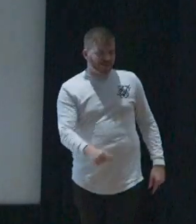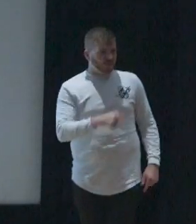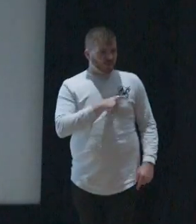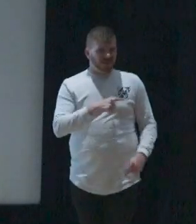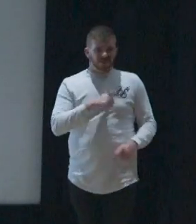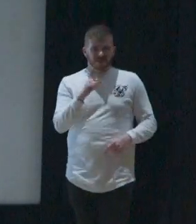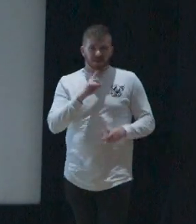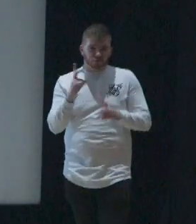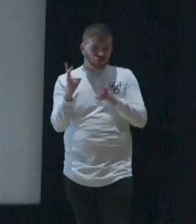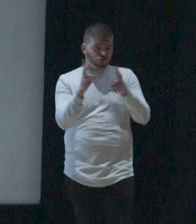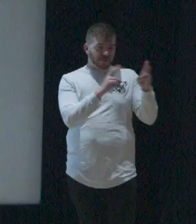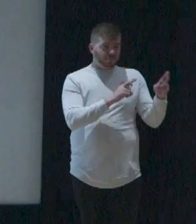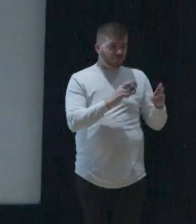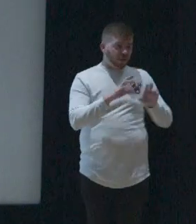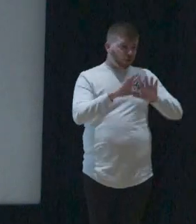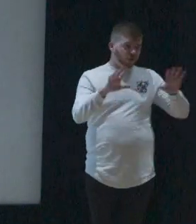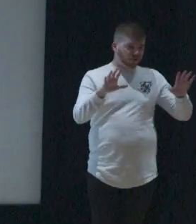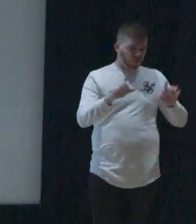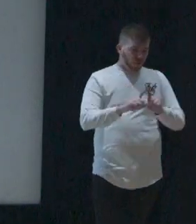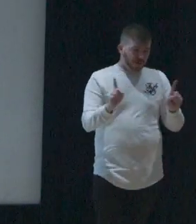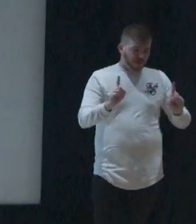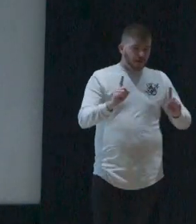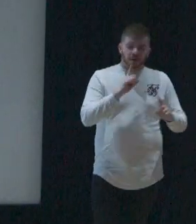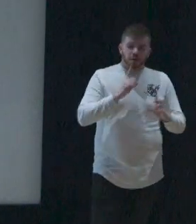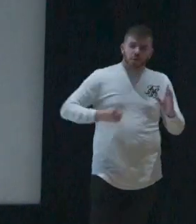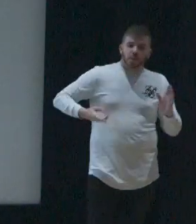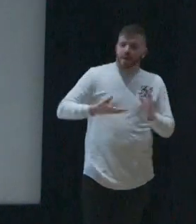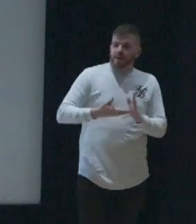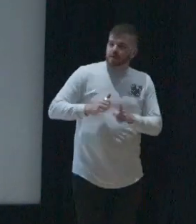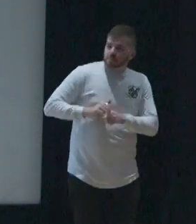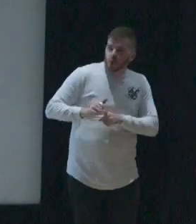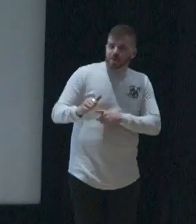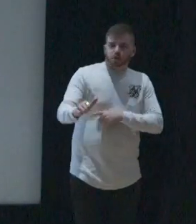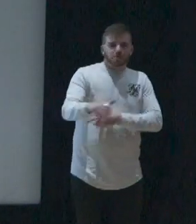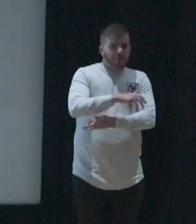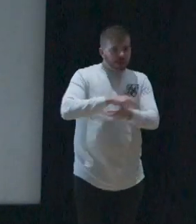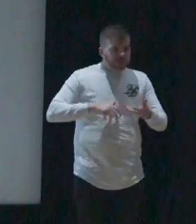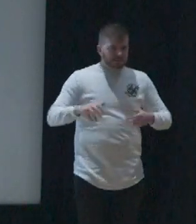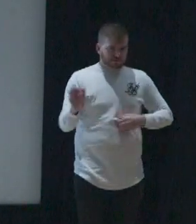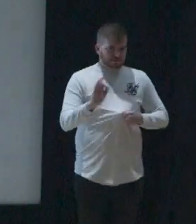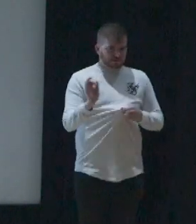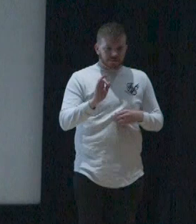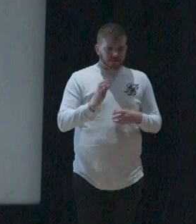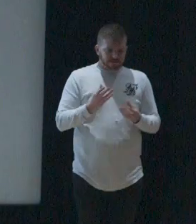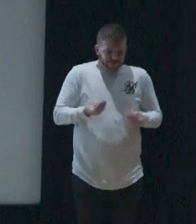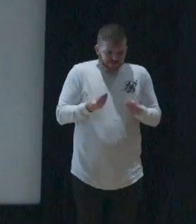trim hedges whenever. And it doesn't add any polish or complexity at all. So it's not really adding anything. In other